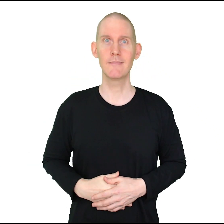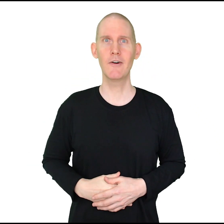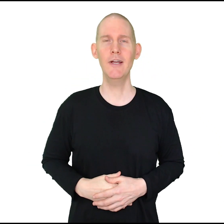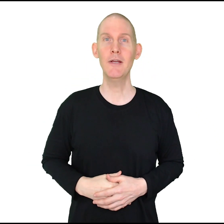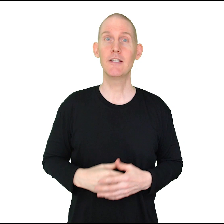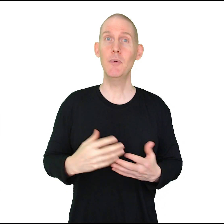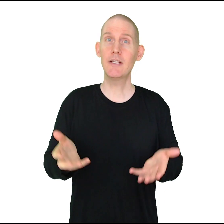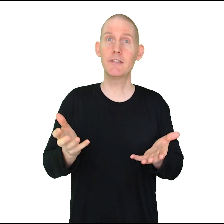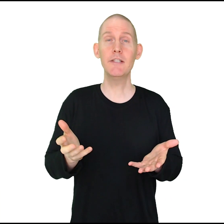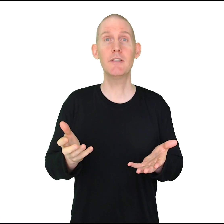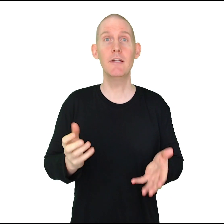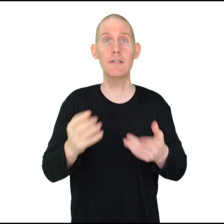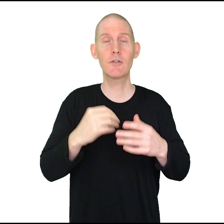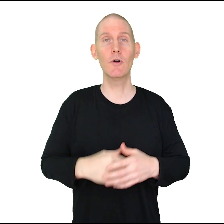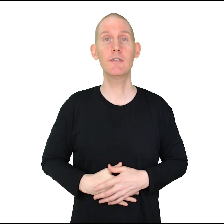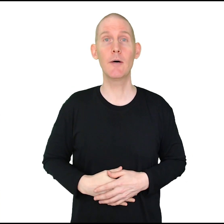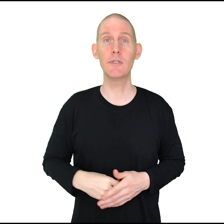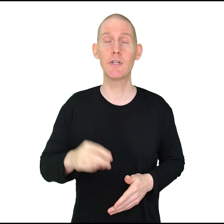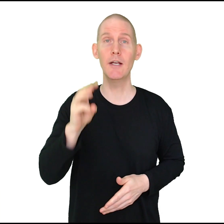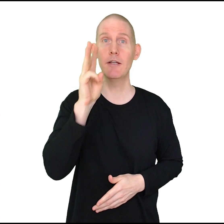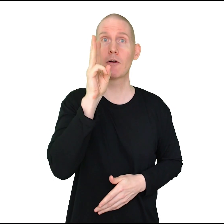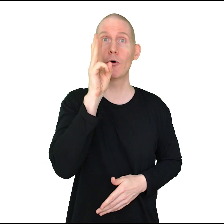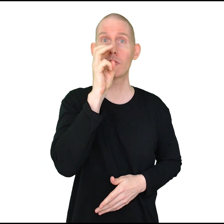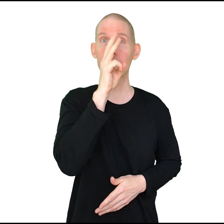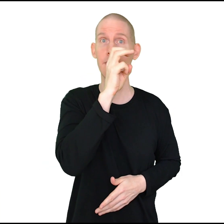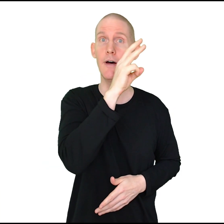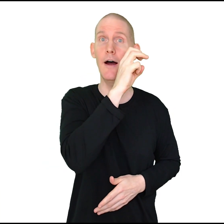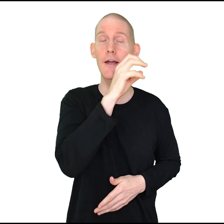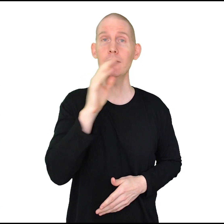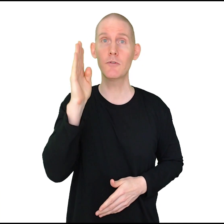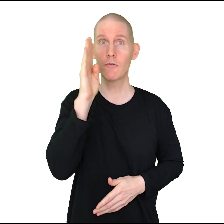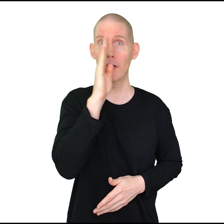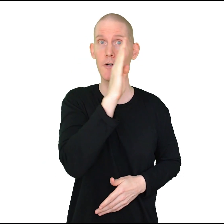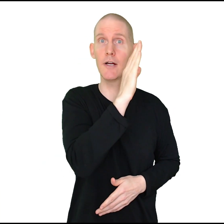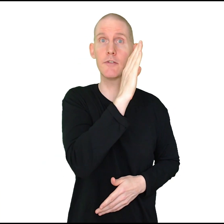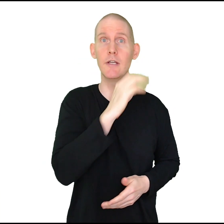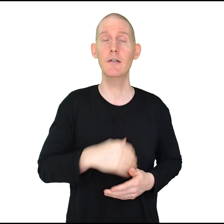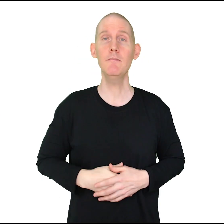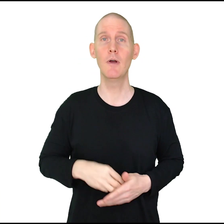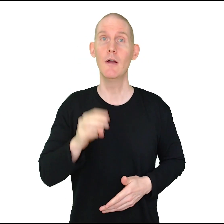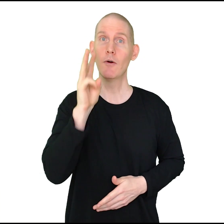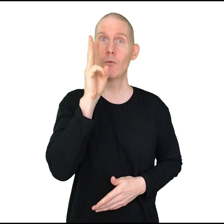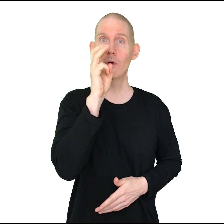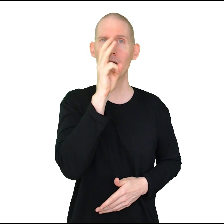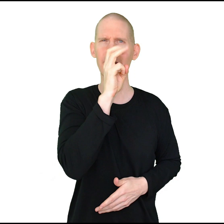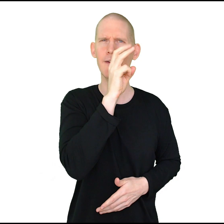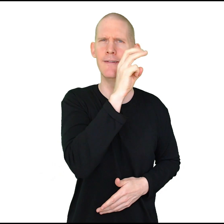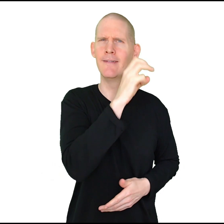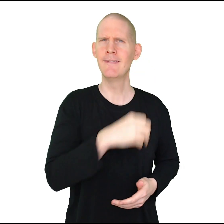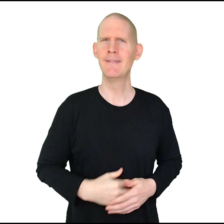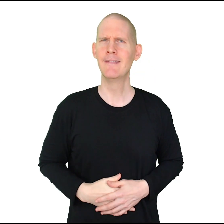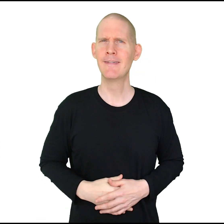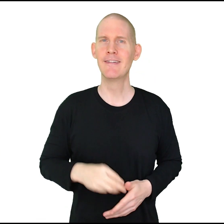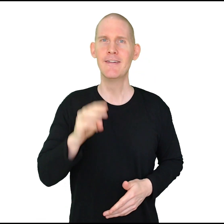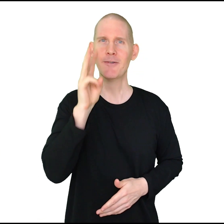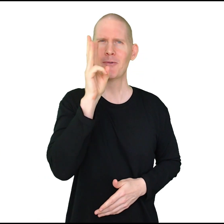right, to be consistent in this course, I'll be signing it closer to the eyes, right across here. Weird.